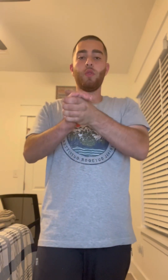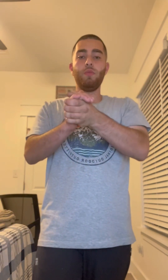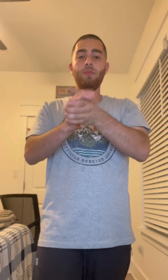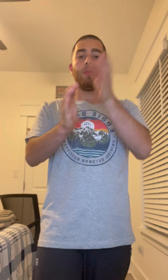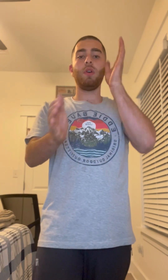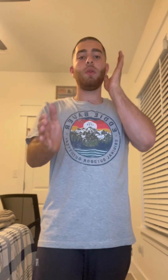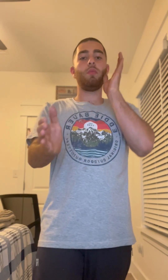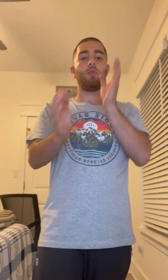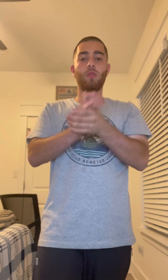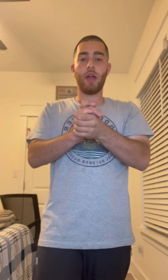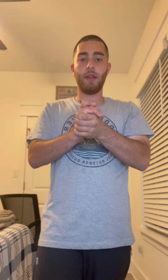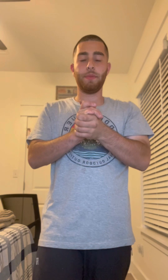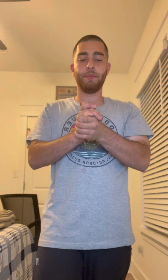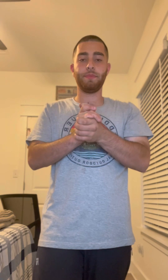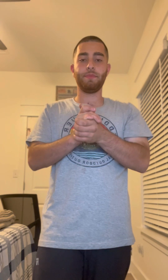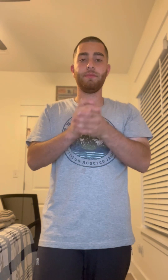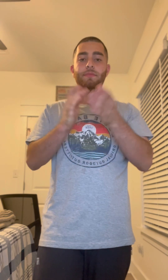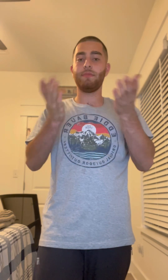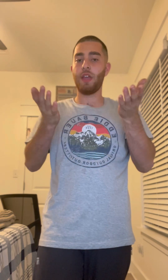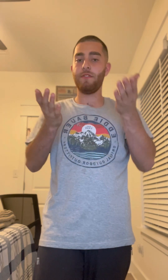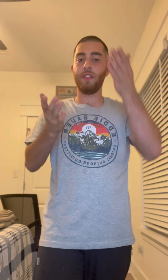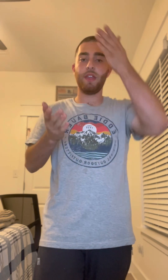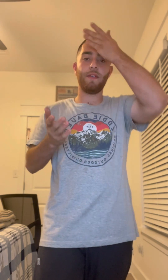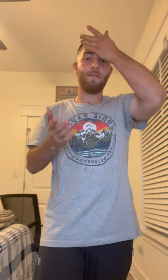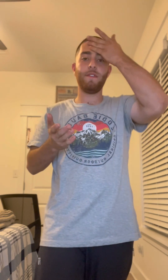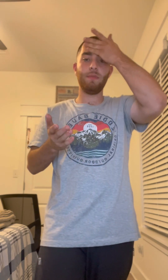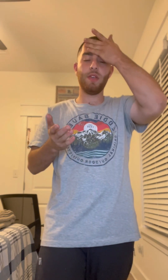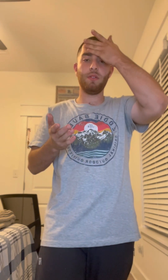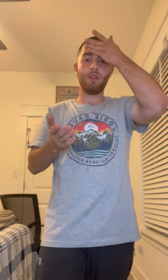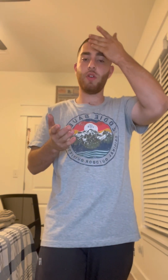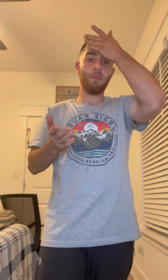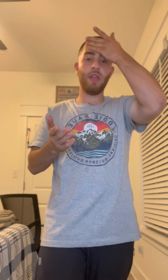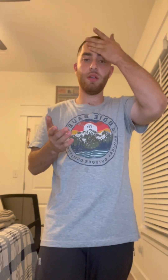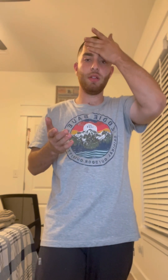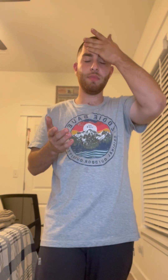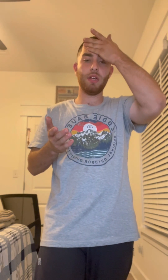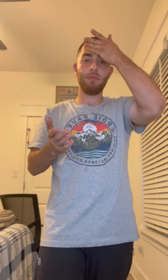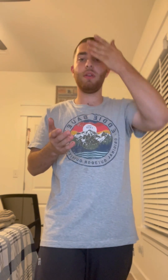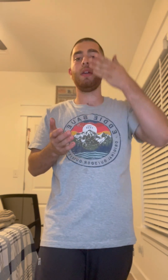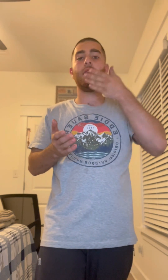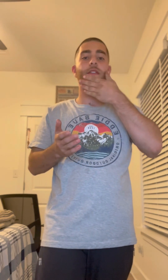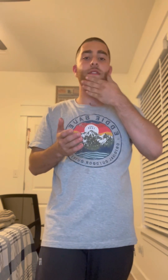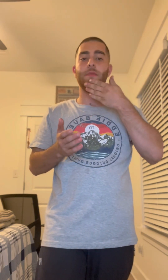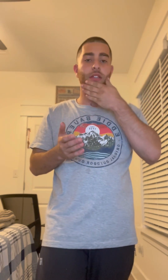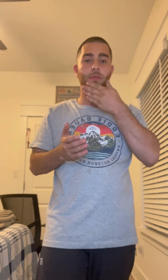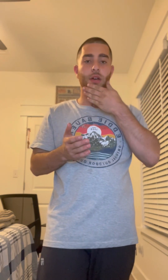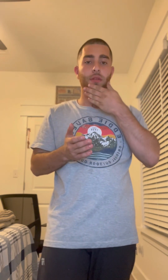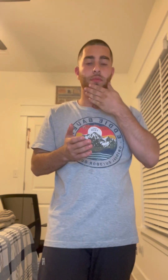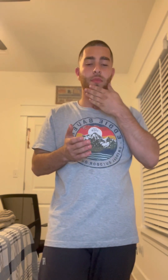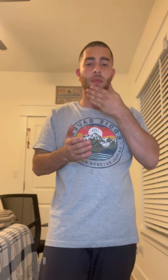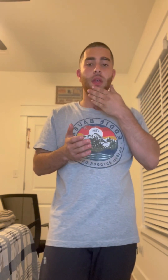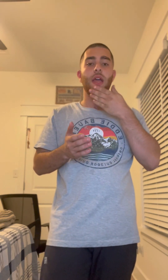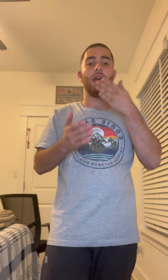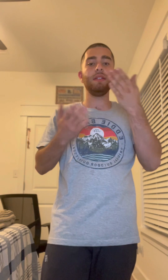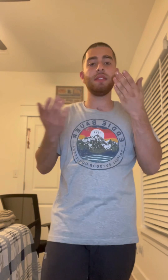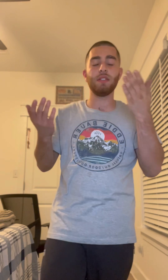Groom, bride. Everything female or male up top and female at the bottom. Hence, that's